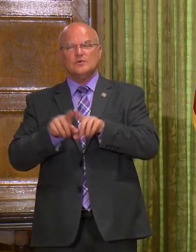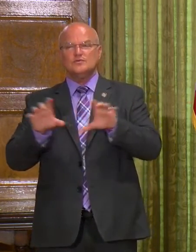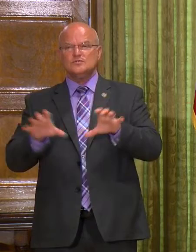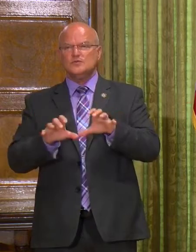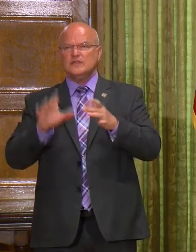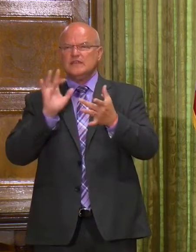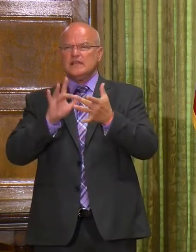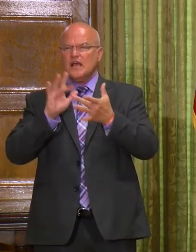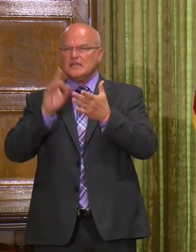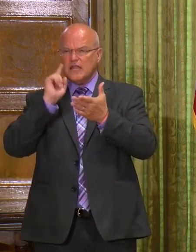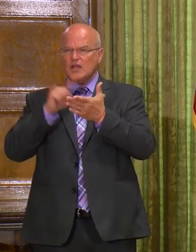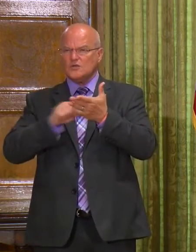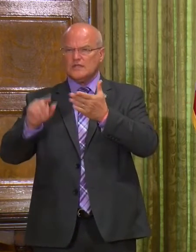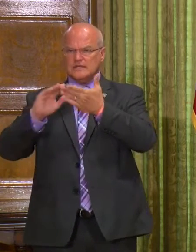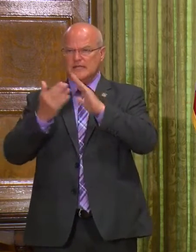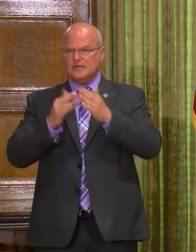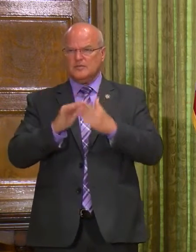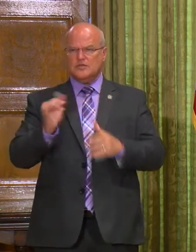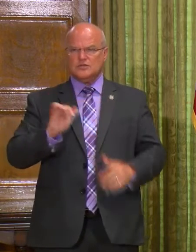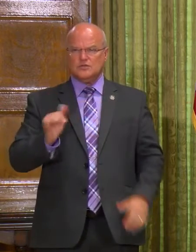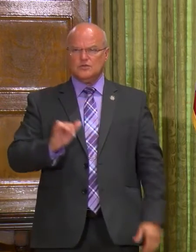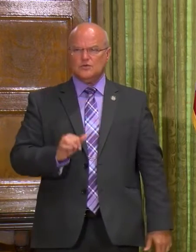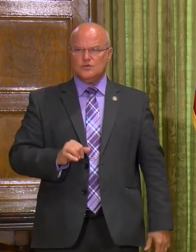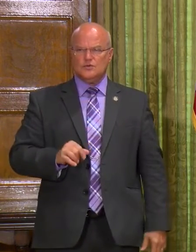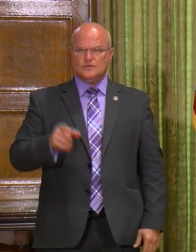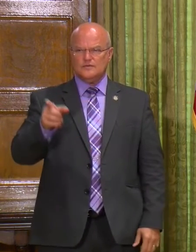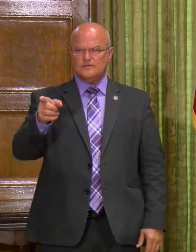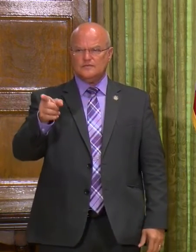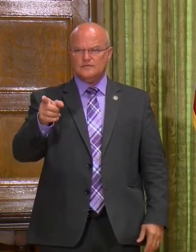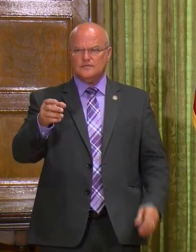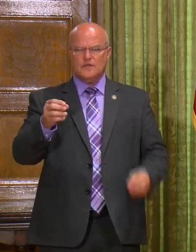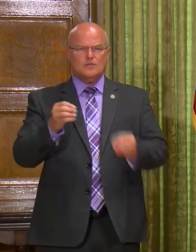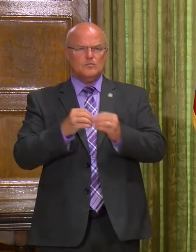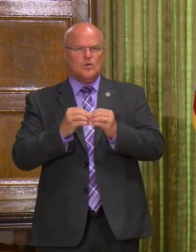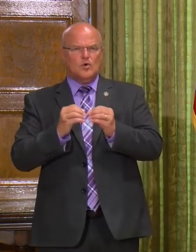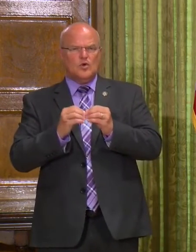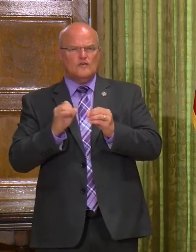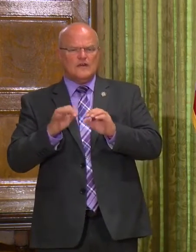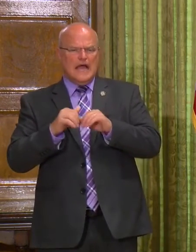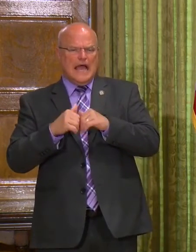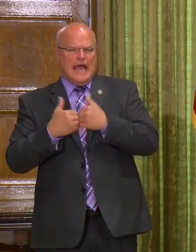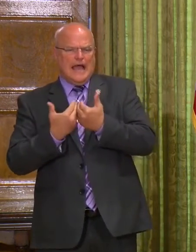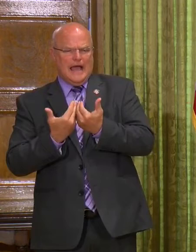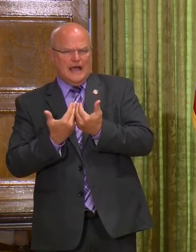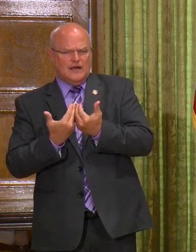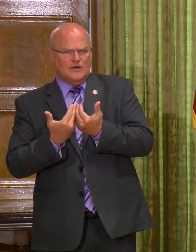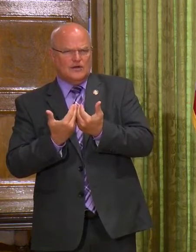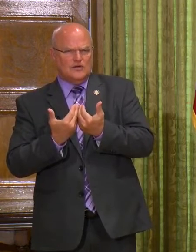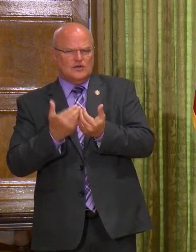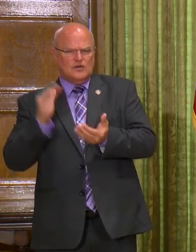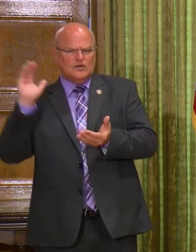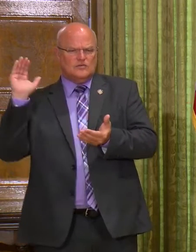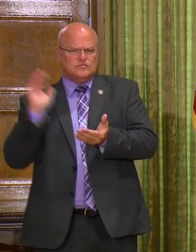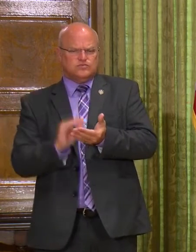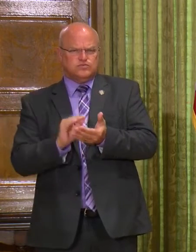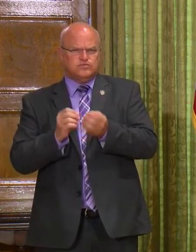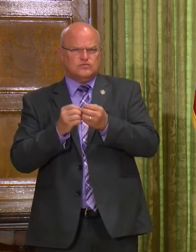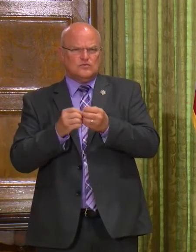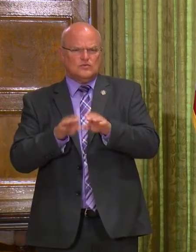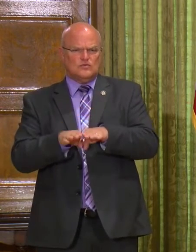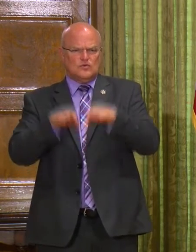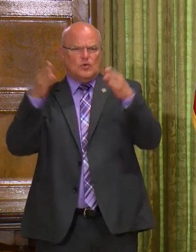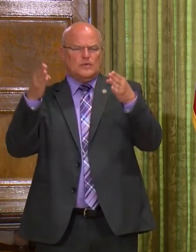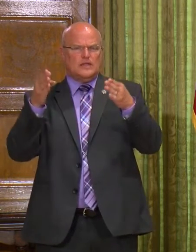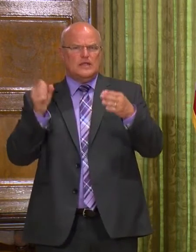doing those contact tracing in the community. Are we seeing like more of a how? I mean, if very few of these are connected to loosened